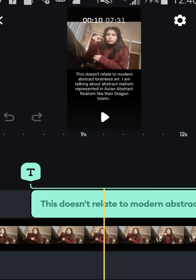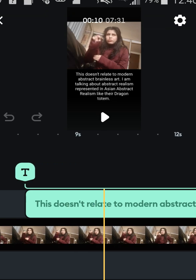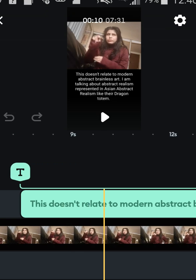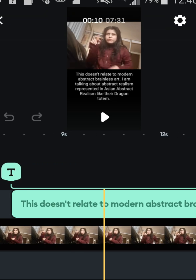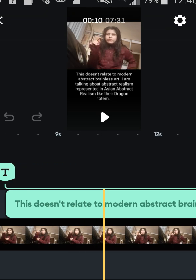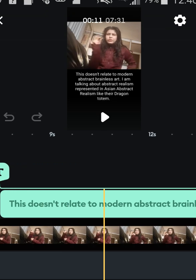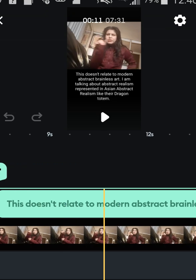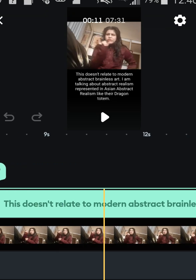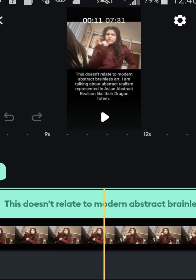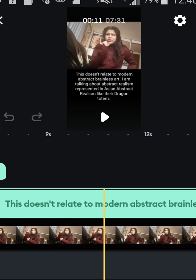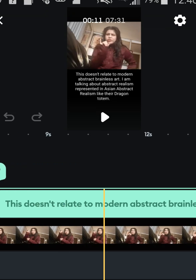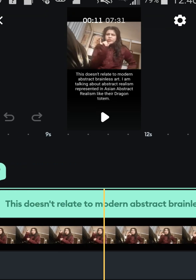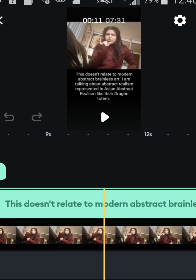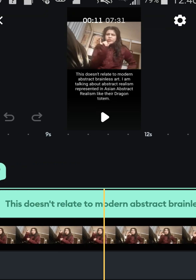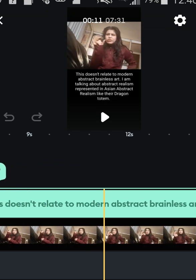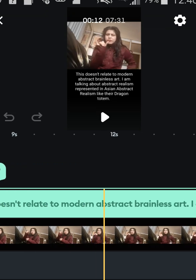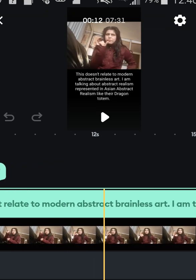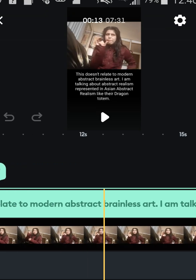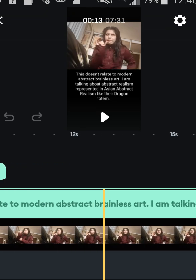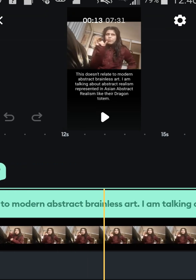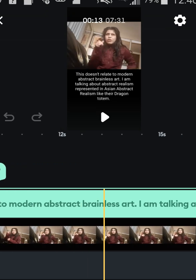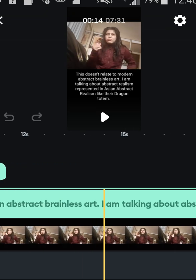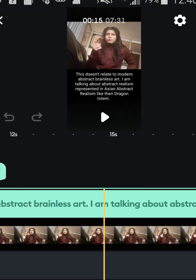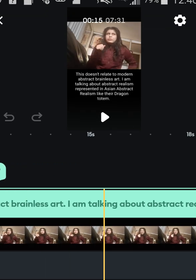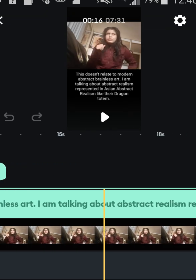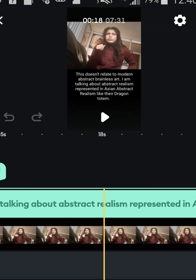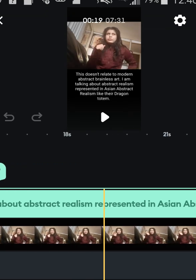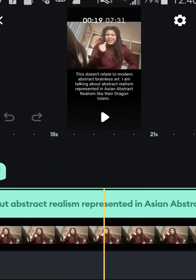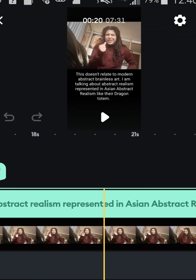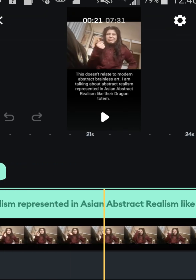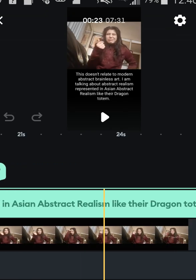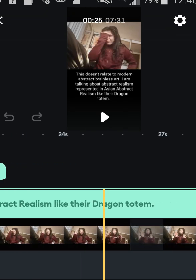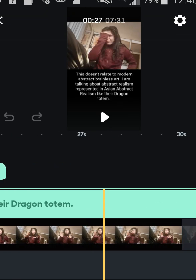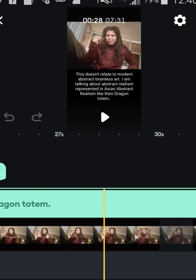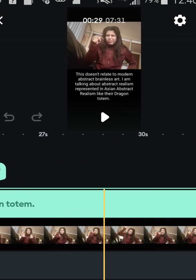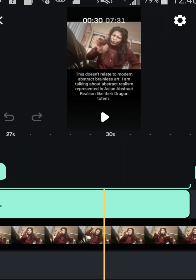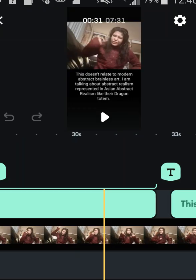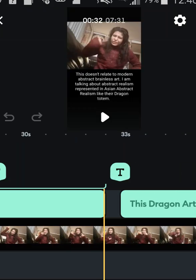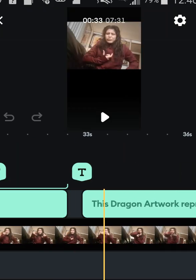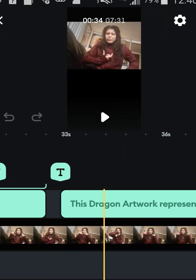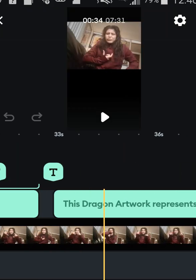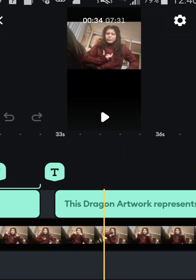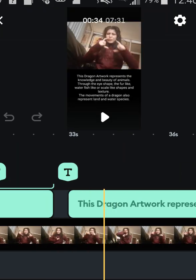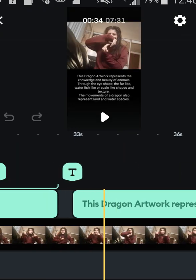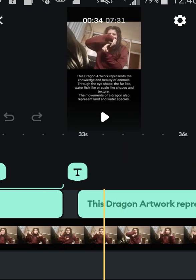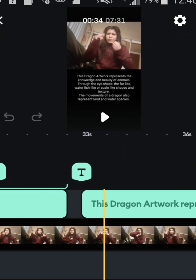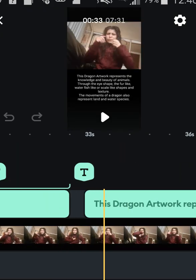the amount of the video where I want